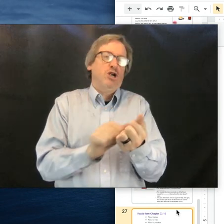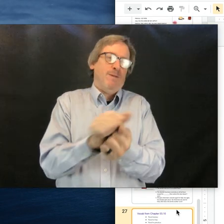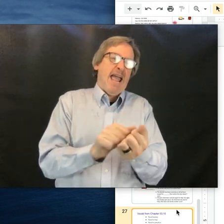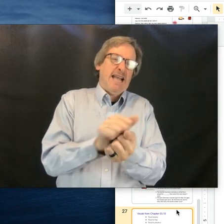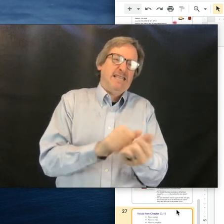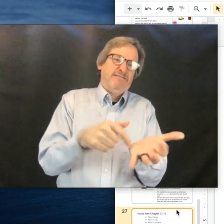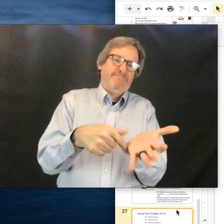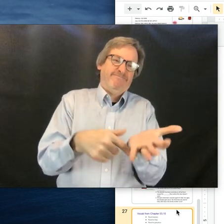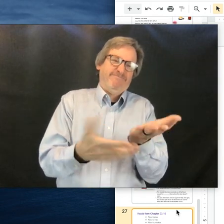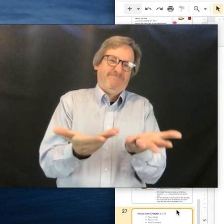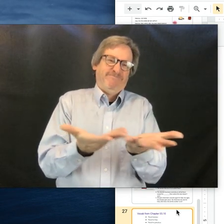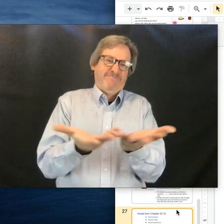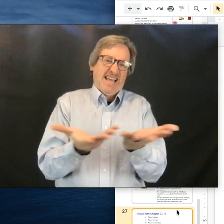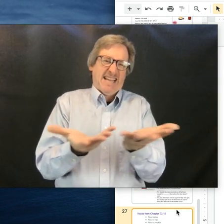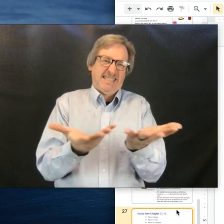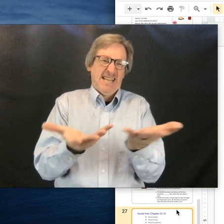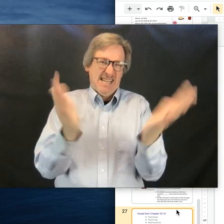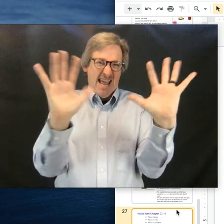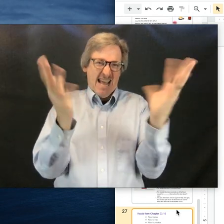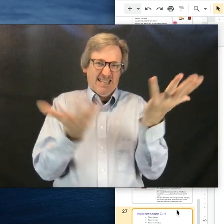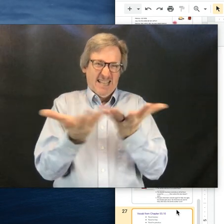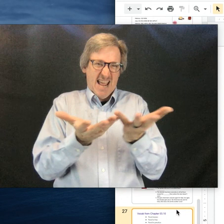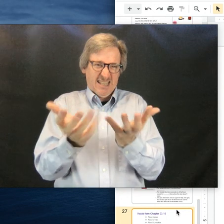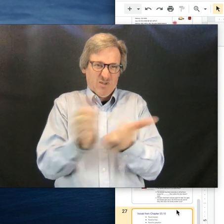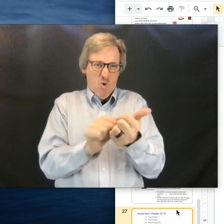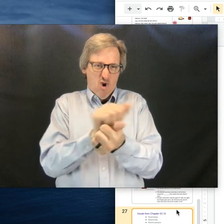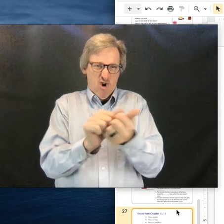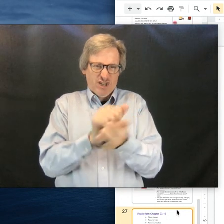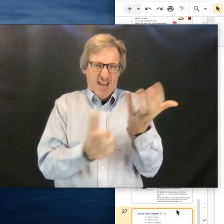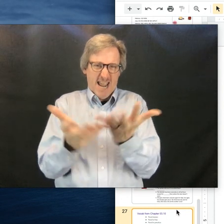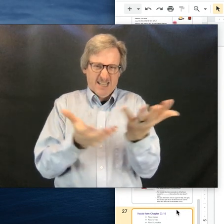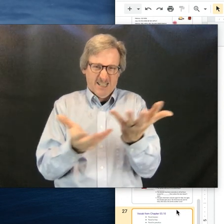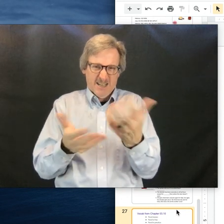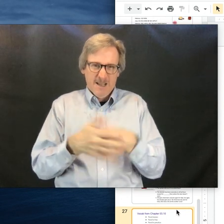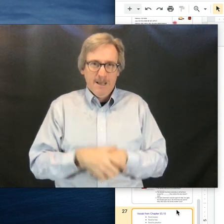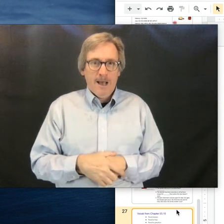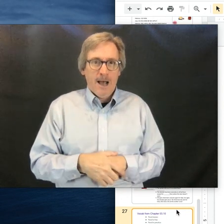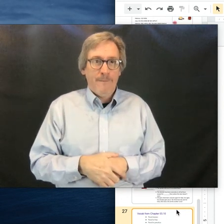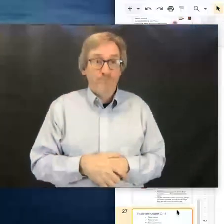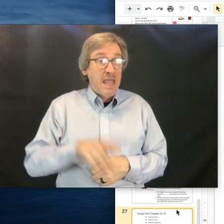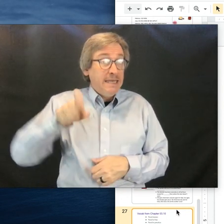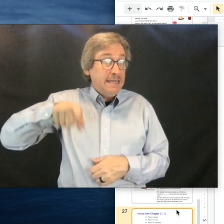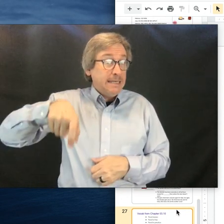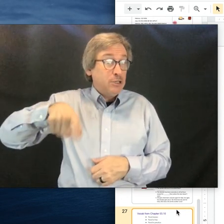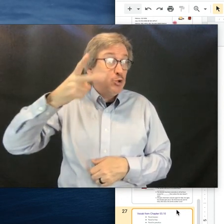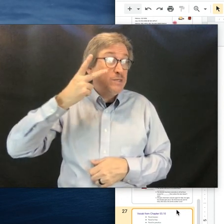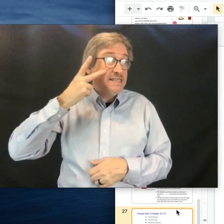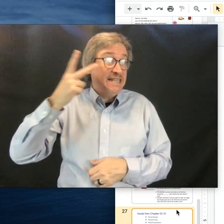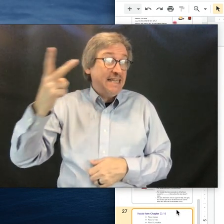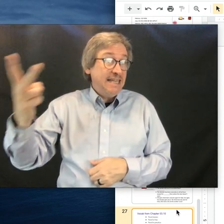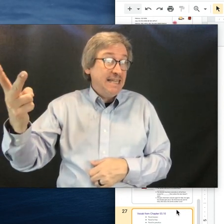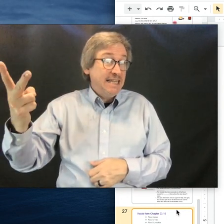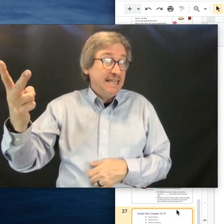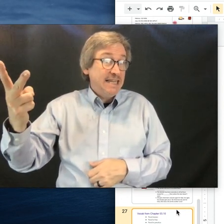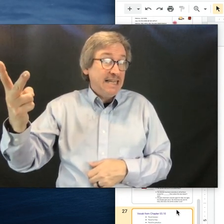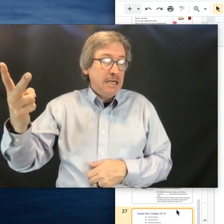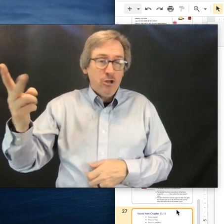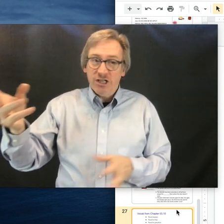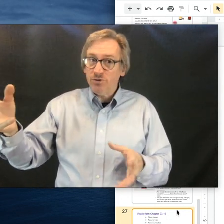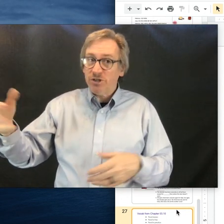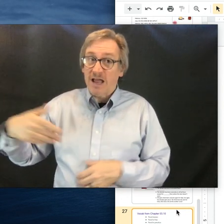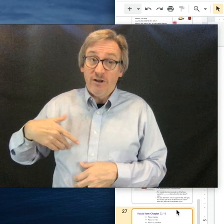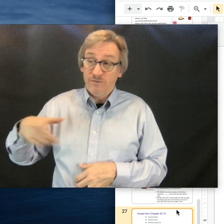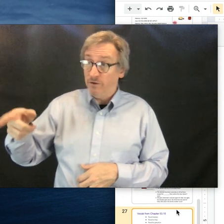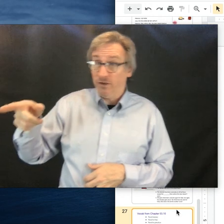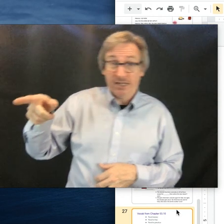need to wash my hands. Hands, wash hands. Need to see.